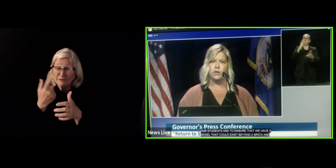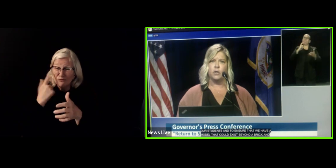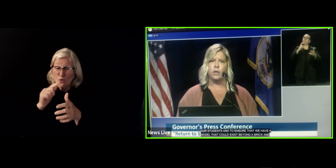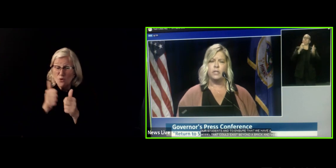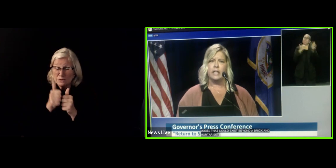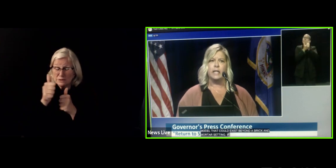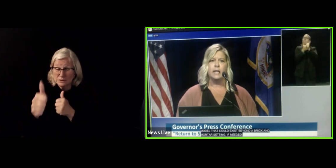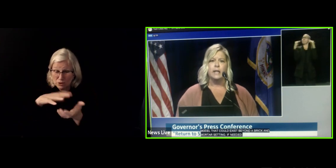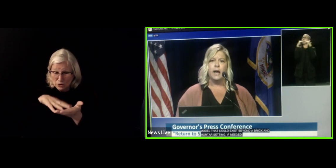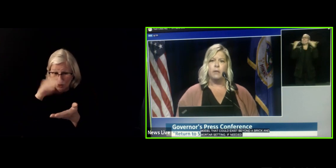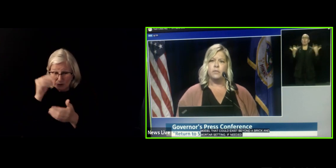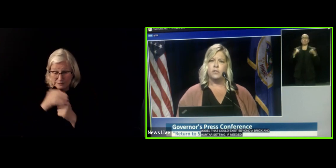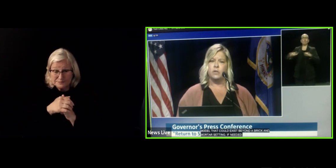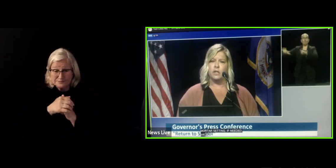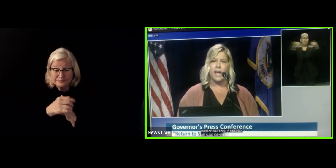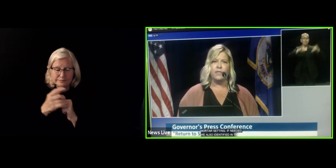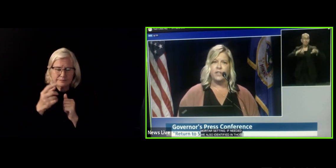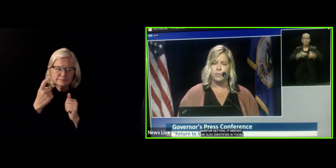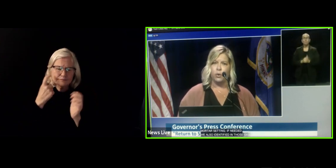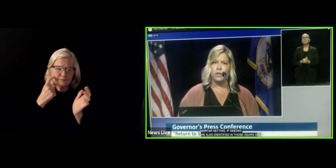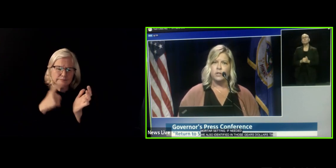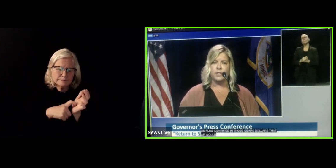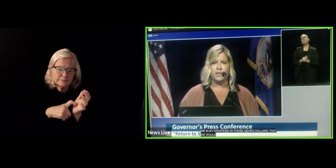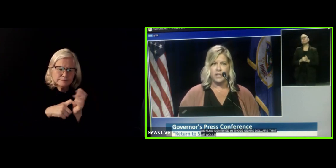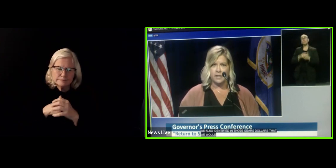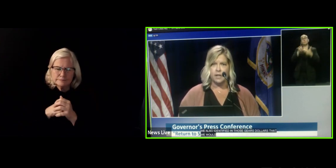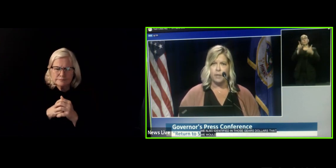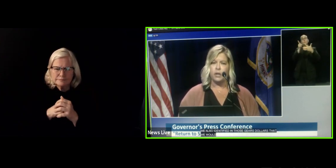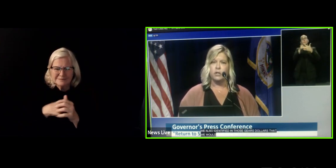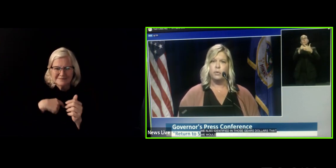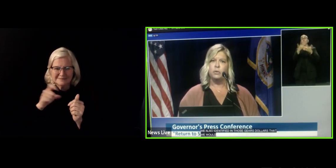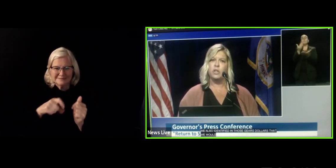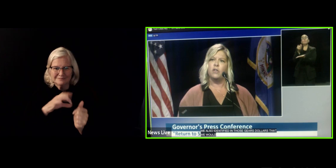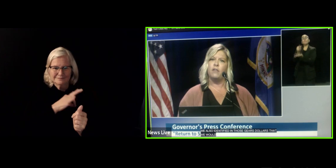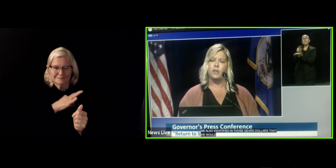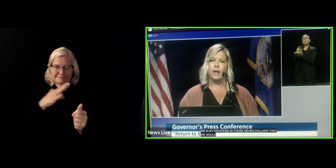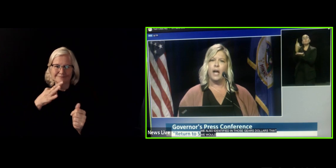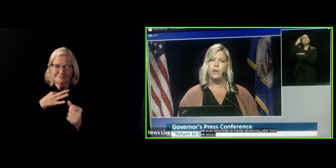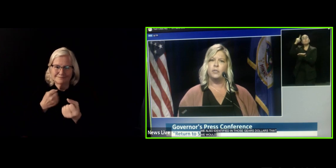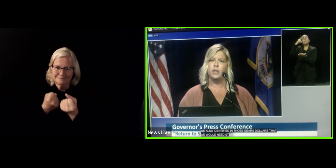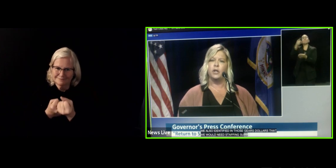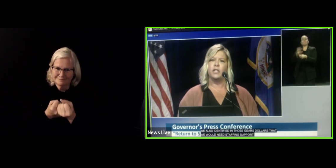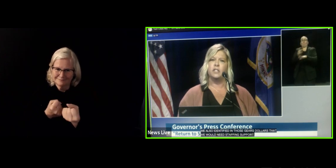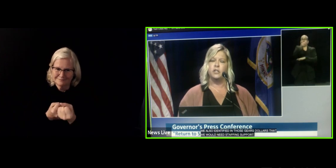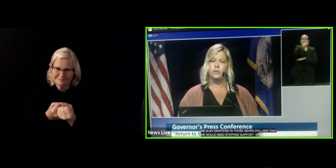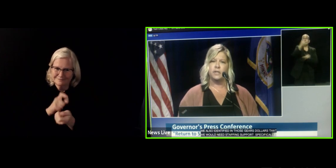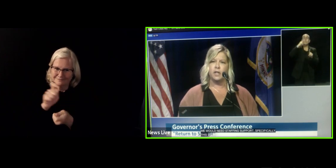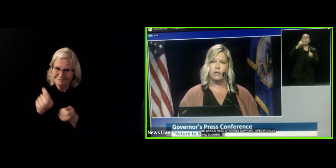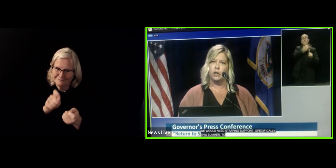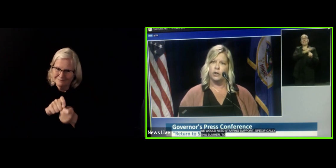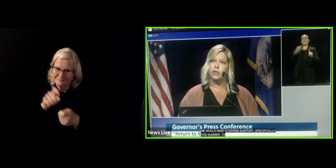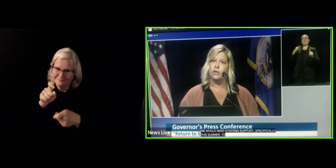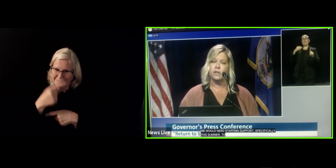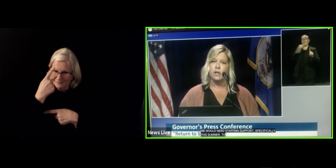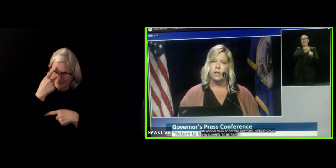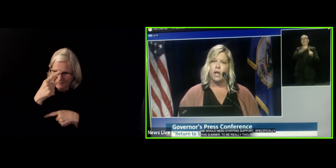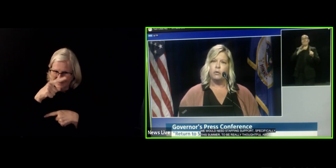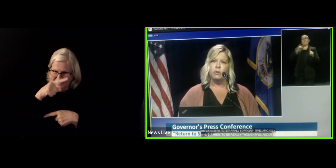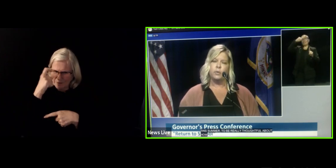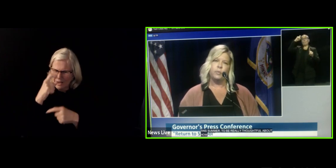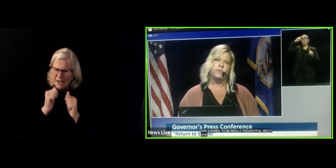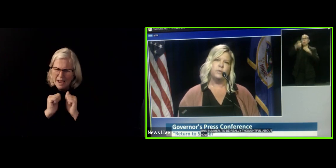dollars that we would need a staffing support, specifically this summer, to be really thoughtful about how it is we are going to continue to accelerate our learners.